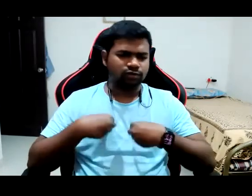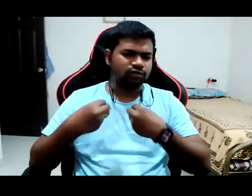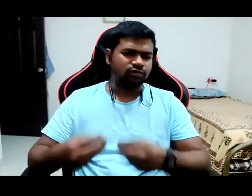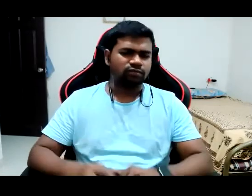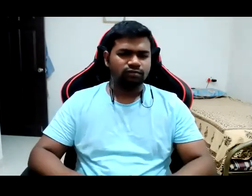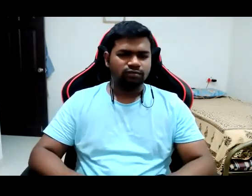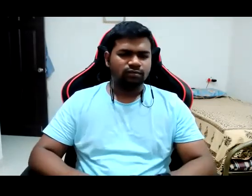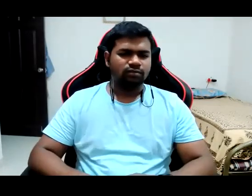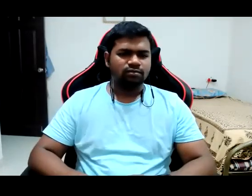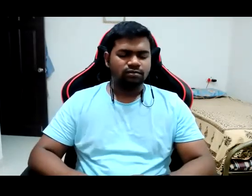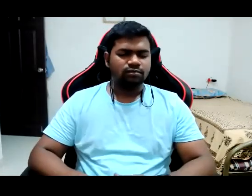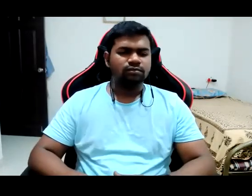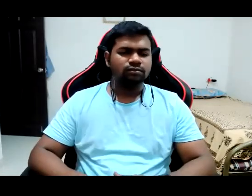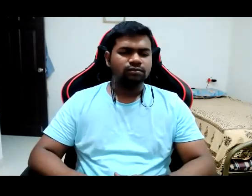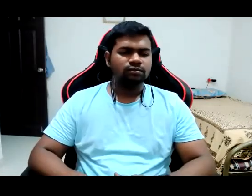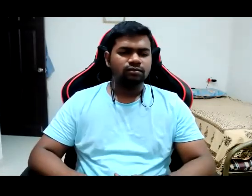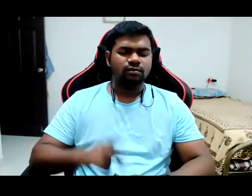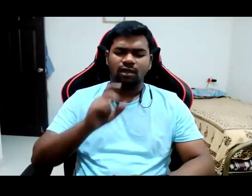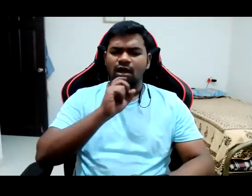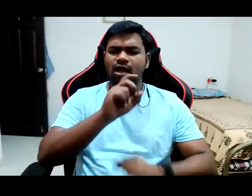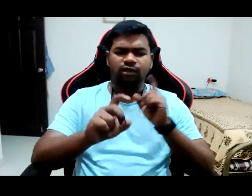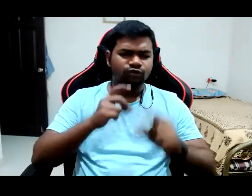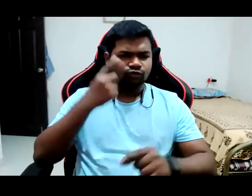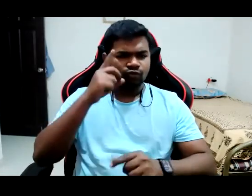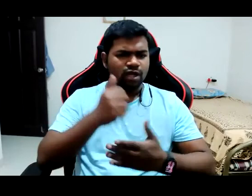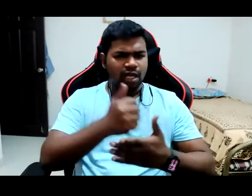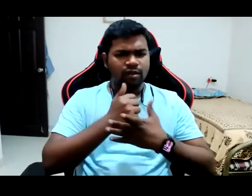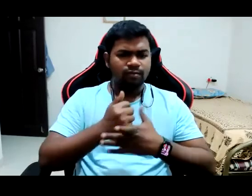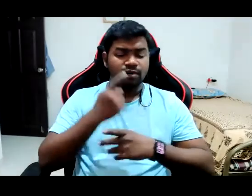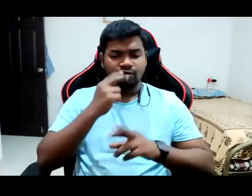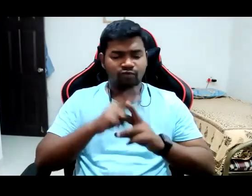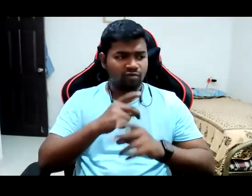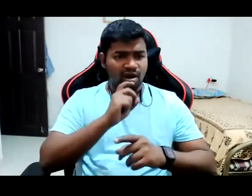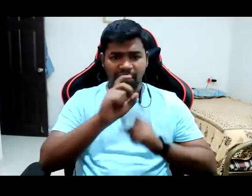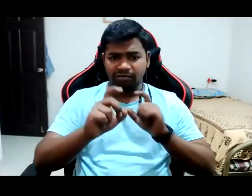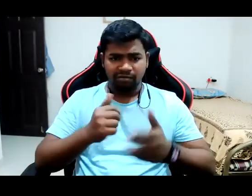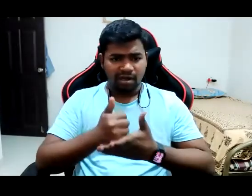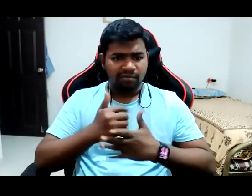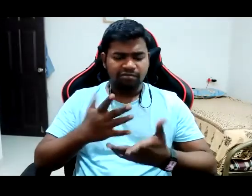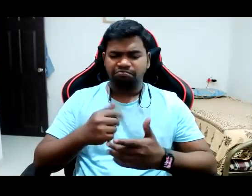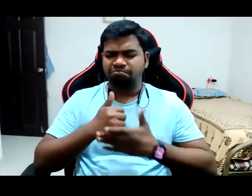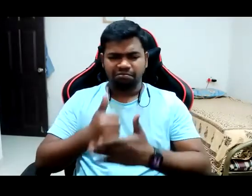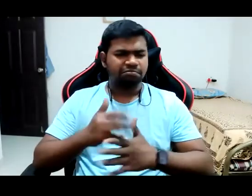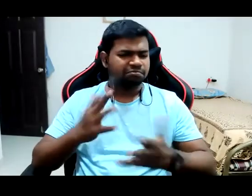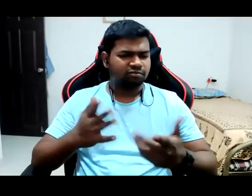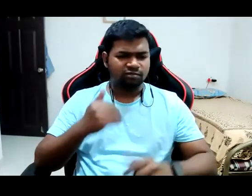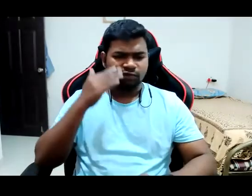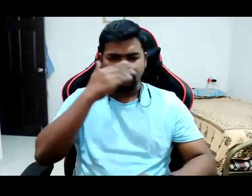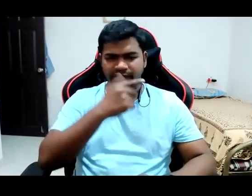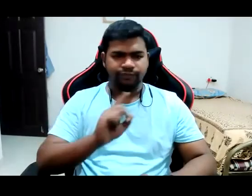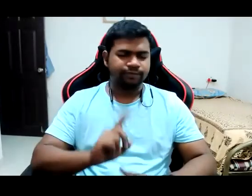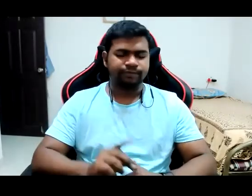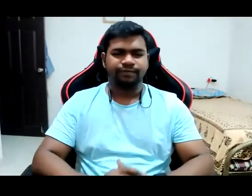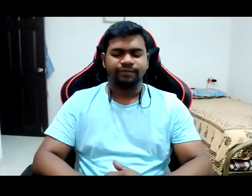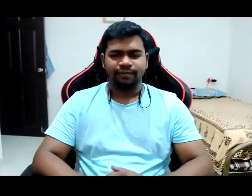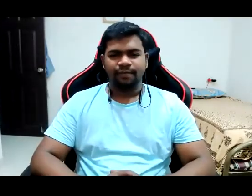yeah. Just ask for help when you need it, because if you won't ask, you won't get it. Yeah, Just ask. Don't shy away that about it. is there,